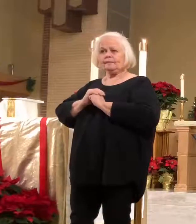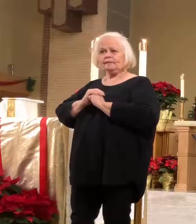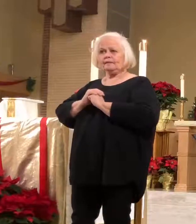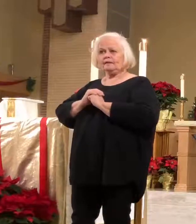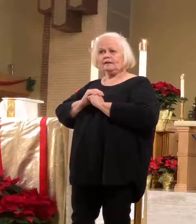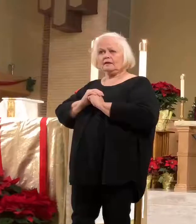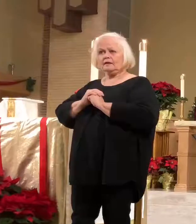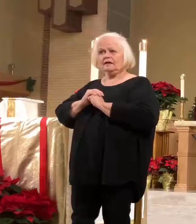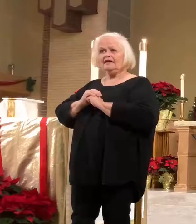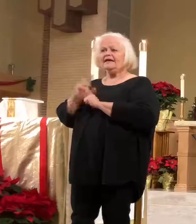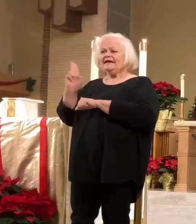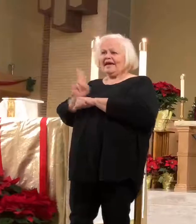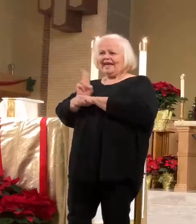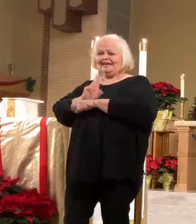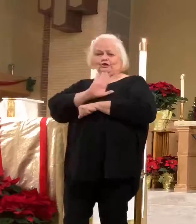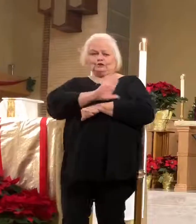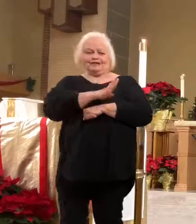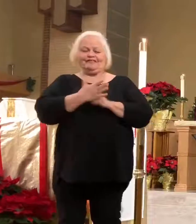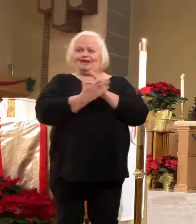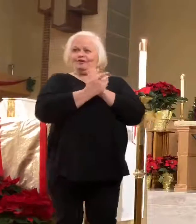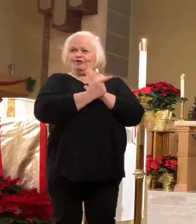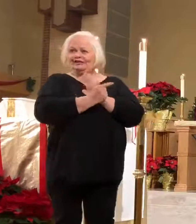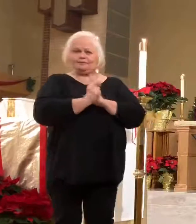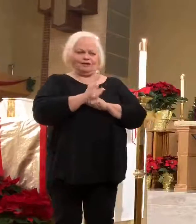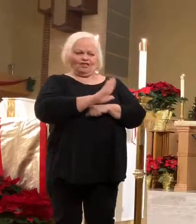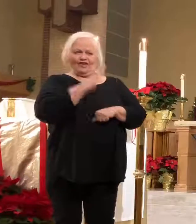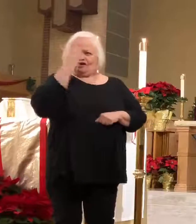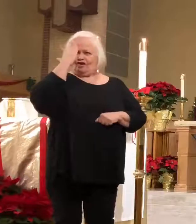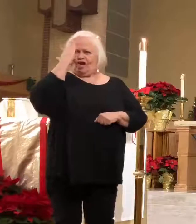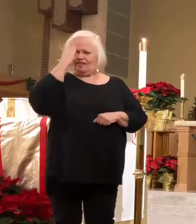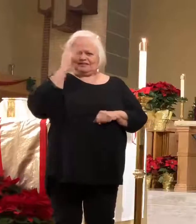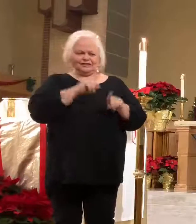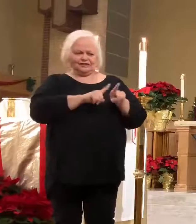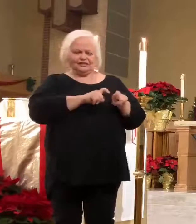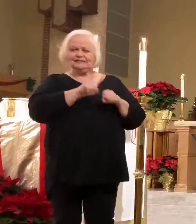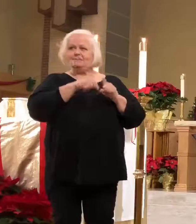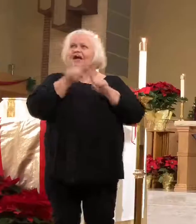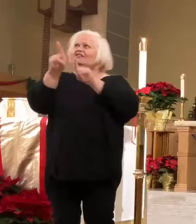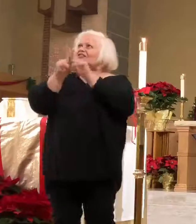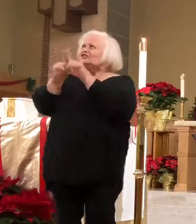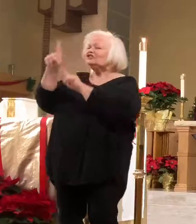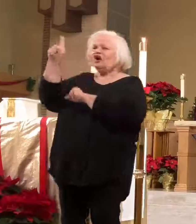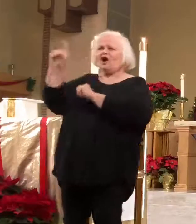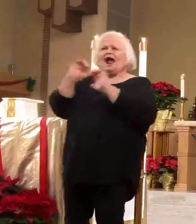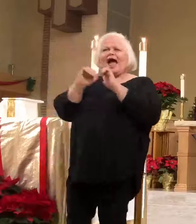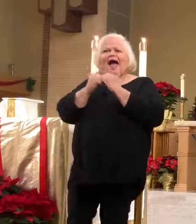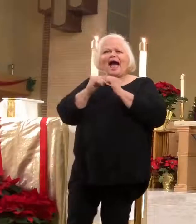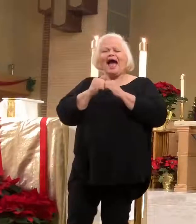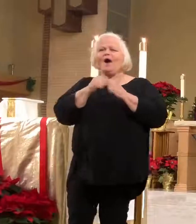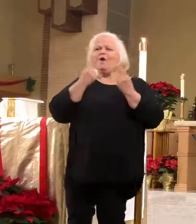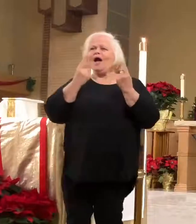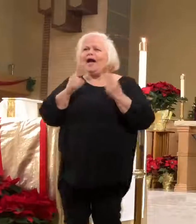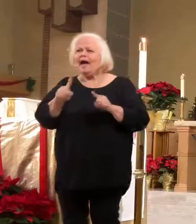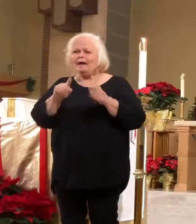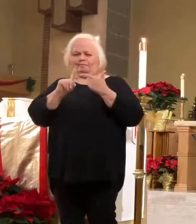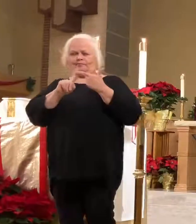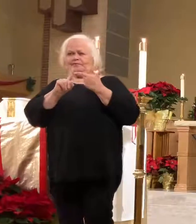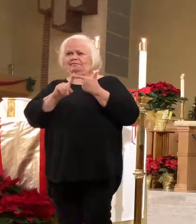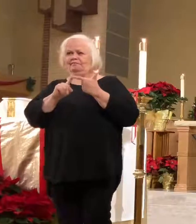And using their expertise, their knowledge about the star, how did this come